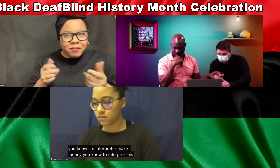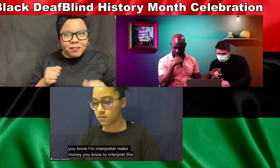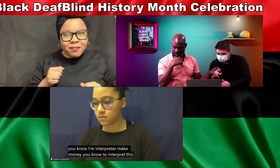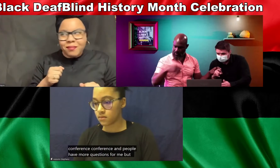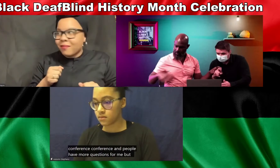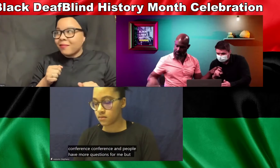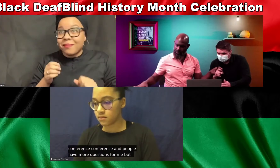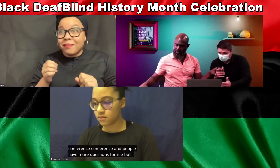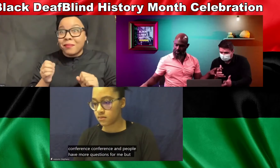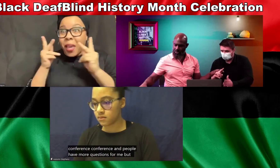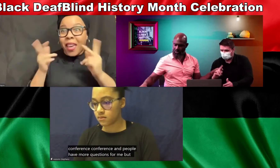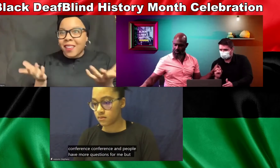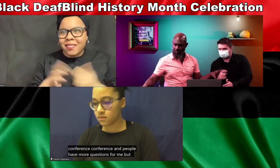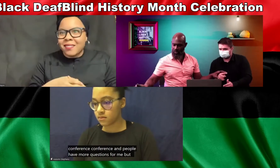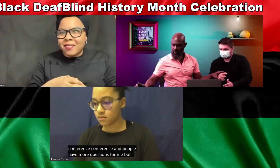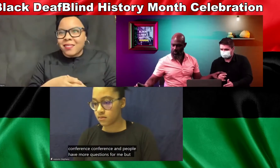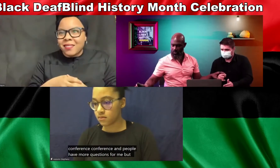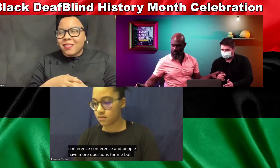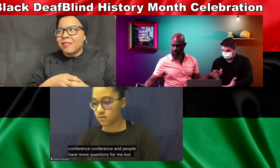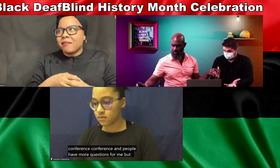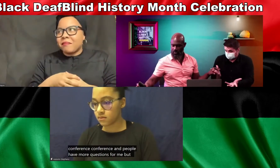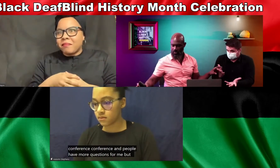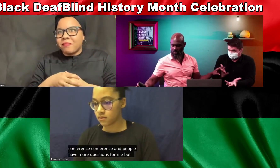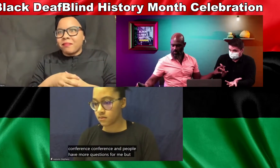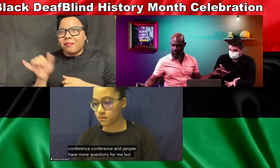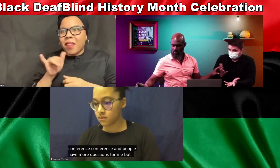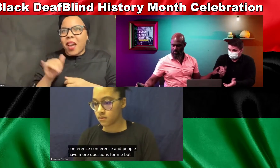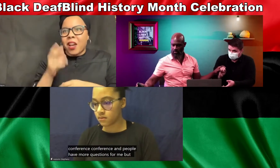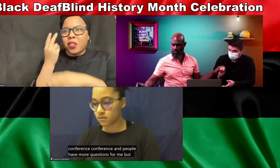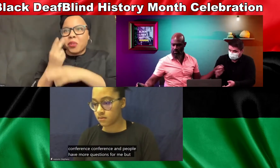interpreter. And I say, yeah, okay.